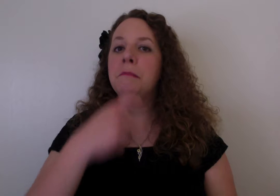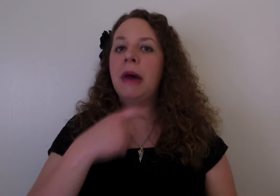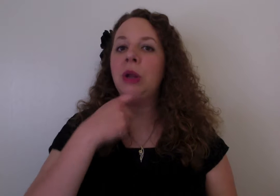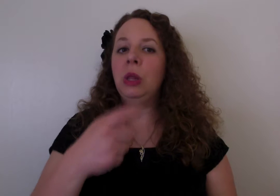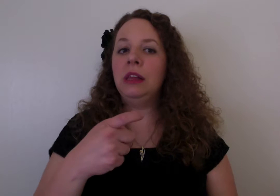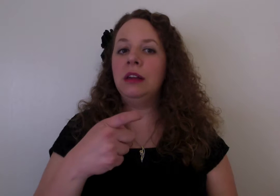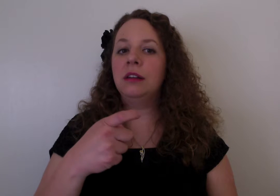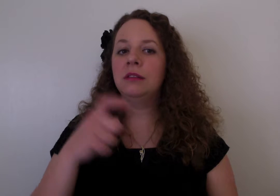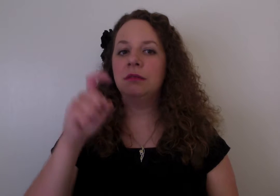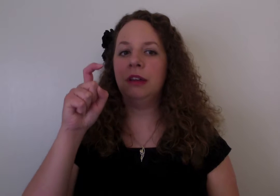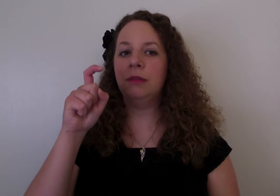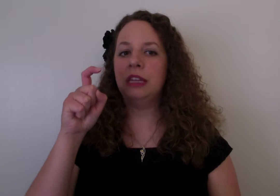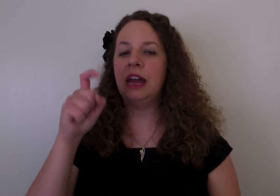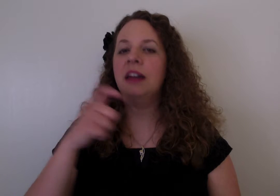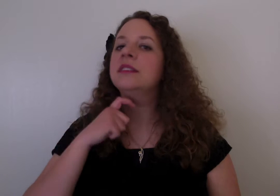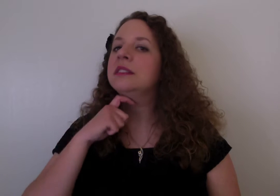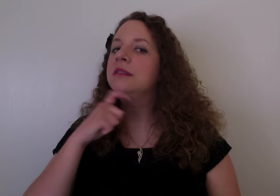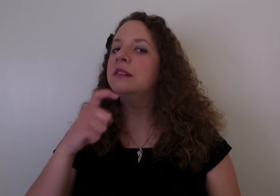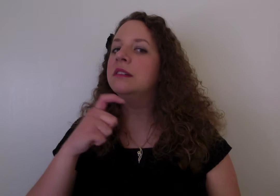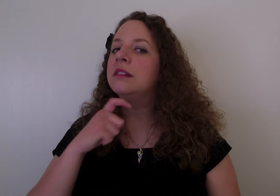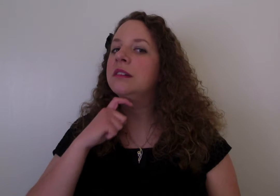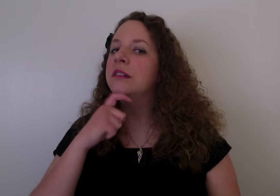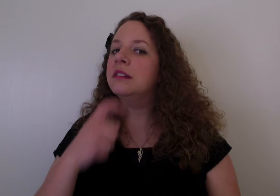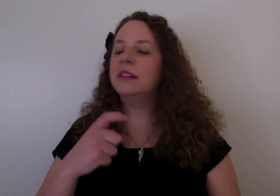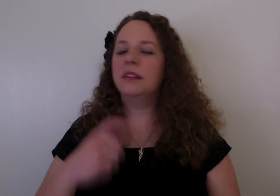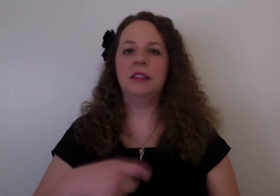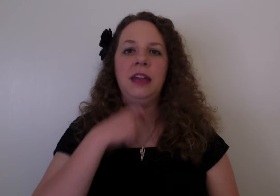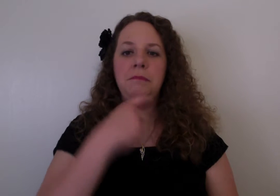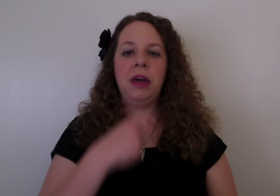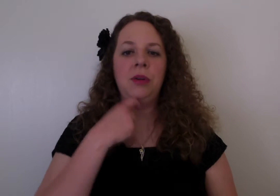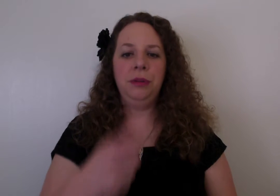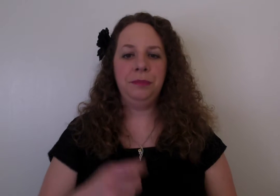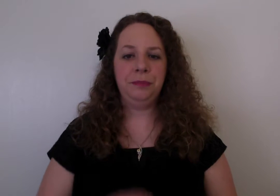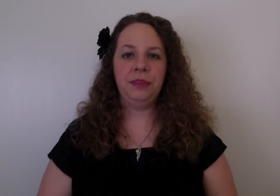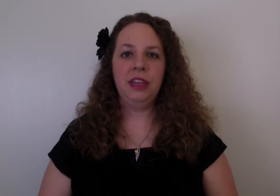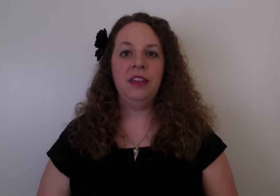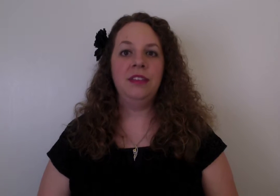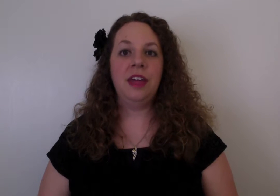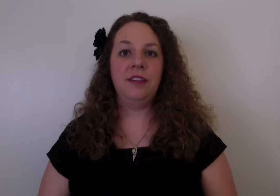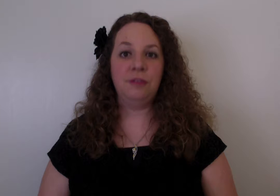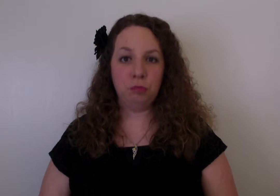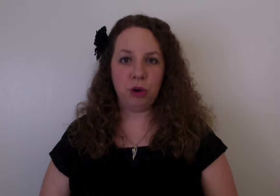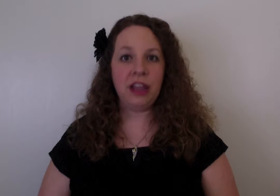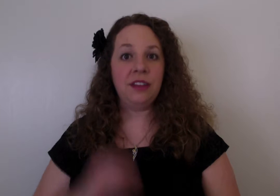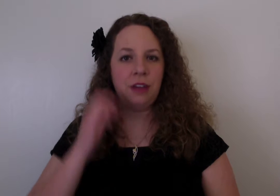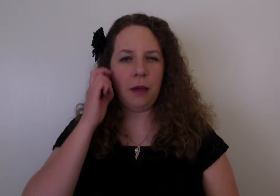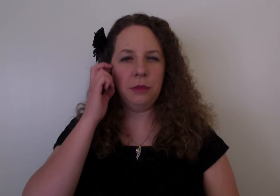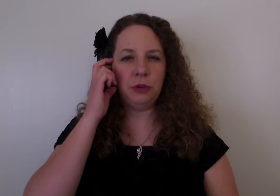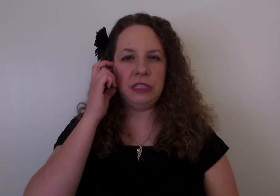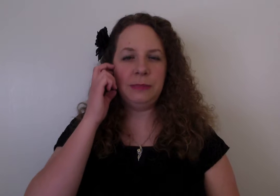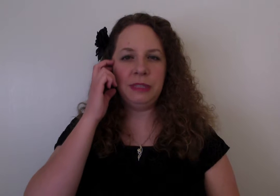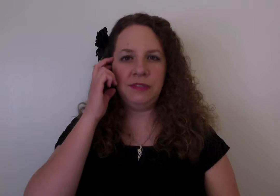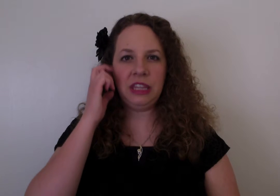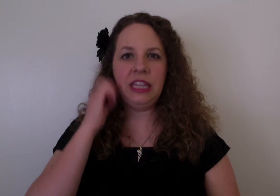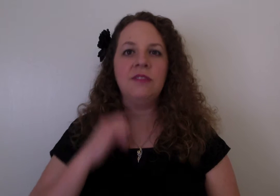Metal, with an x, metal. Then for brick, you're going to specifically give